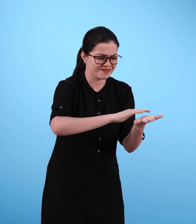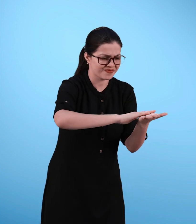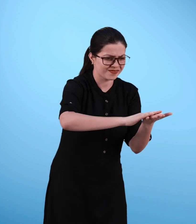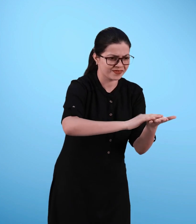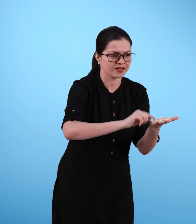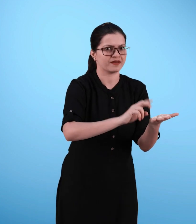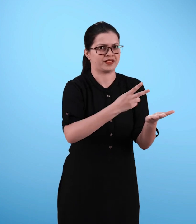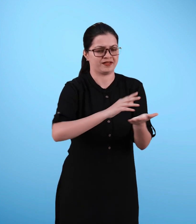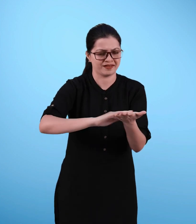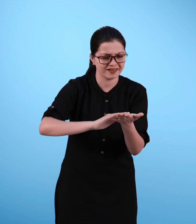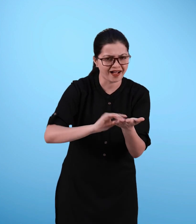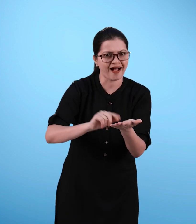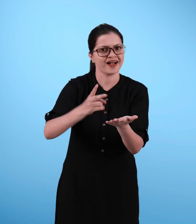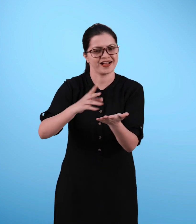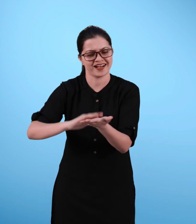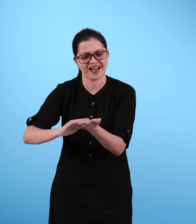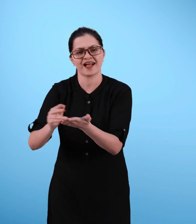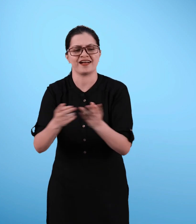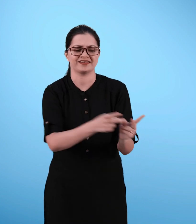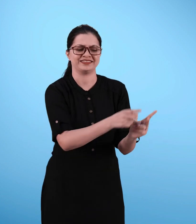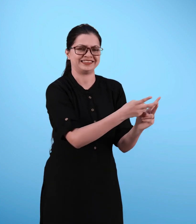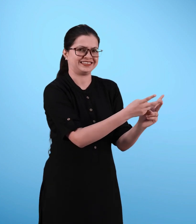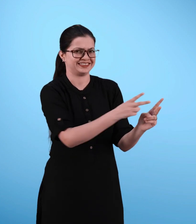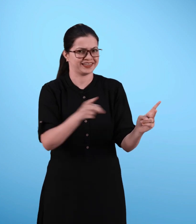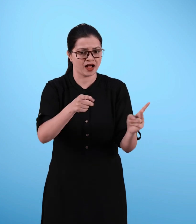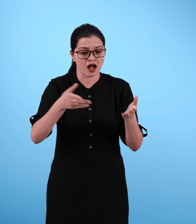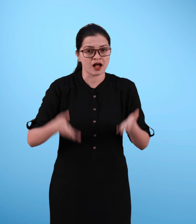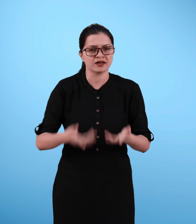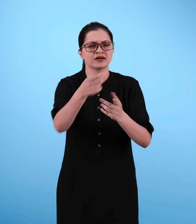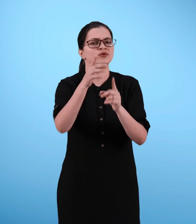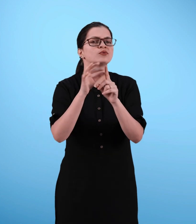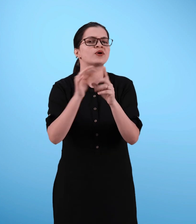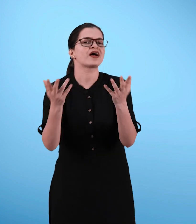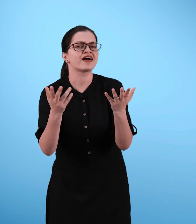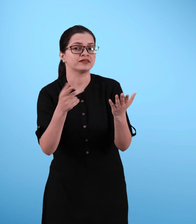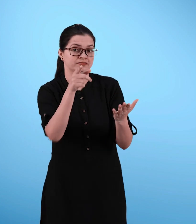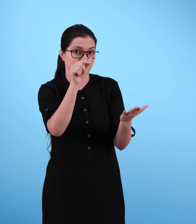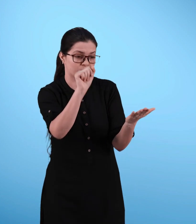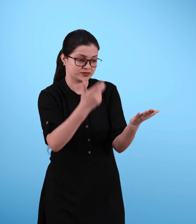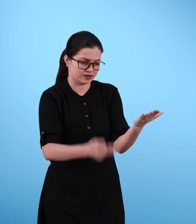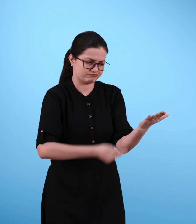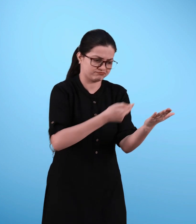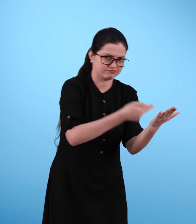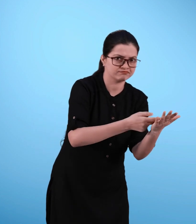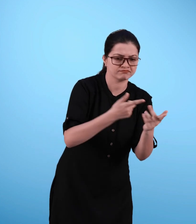fabric. piece of fabric. Now, Now, try to label some of the fabrics as cotton,